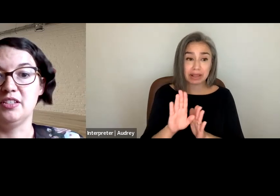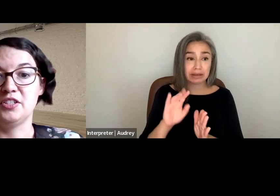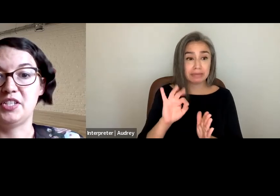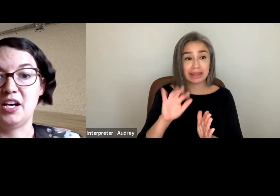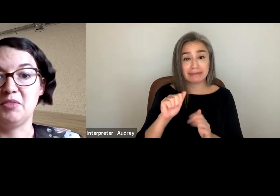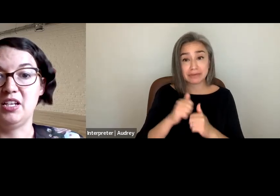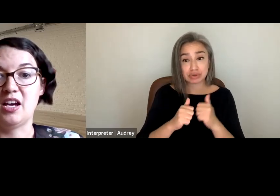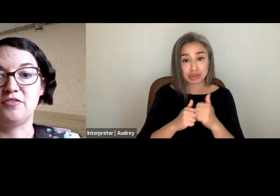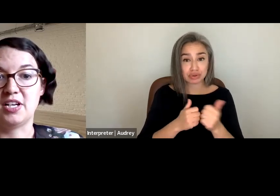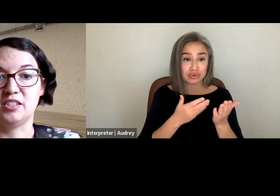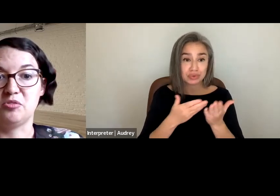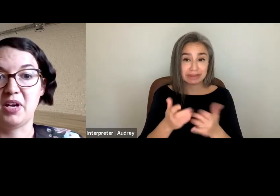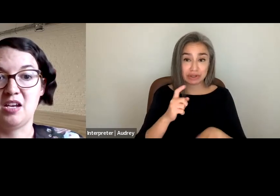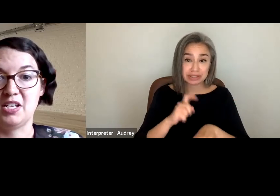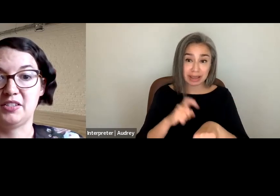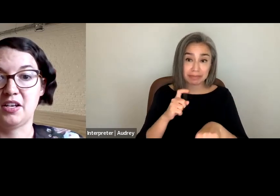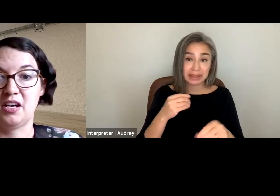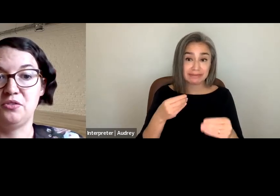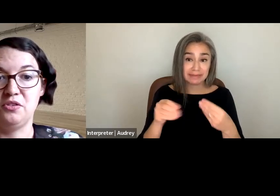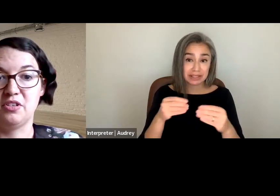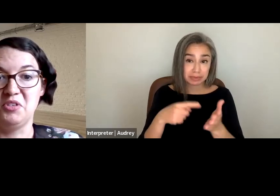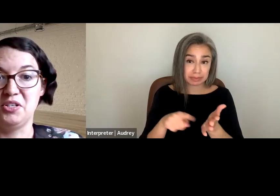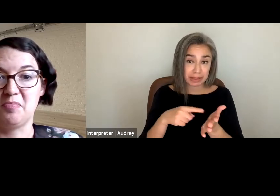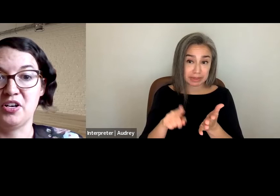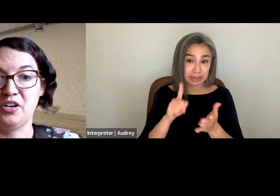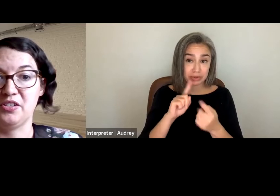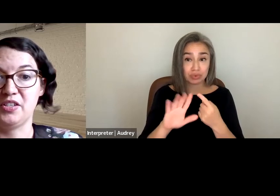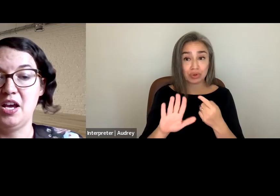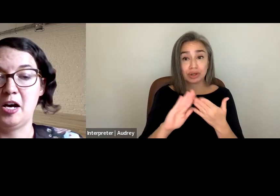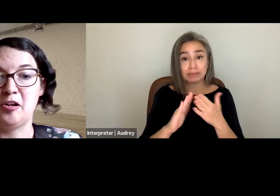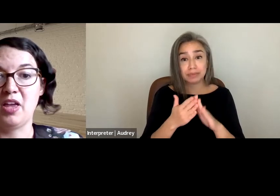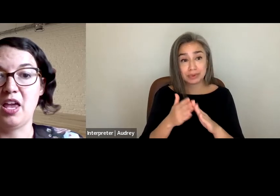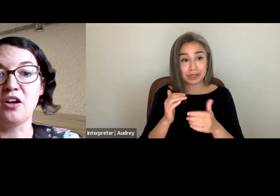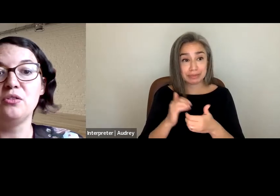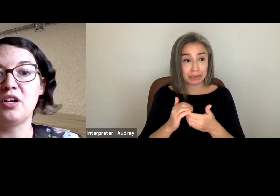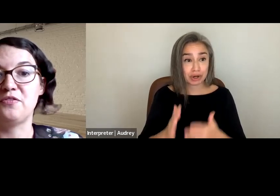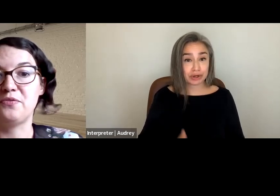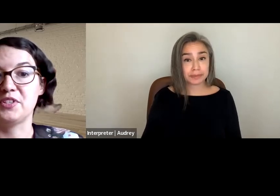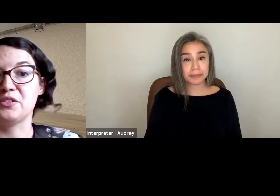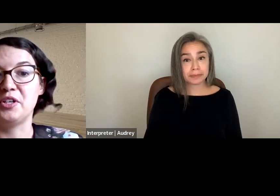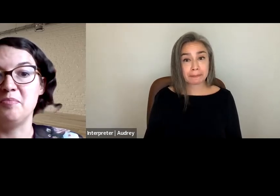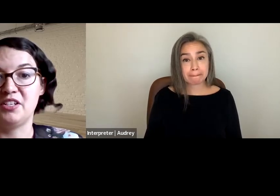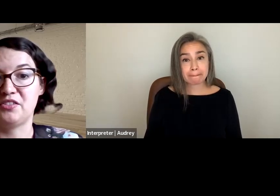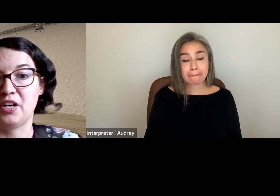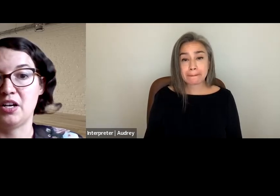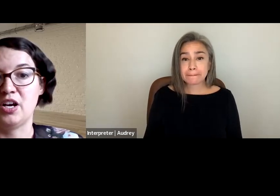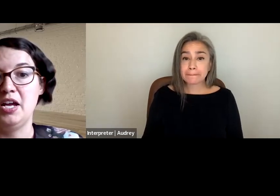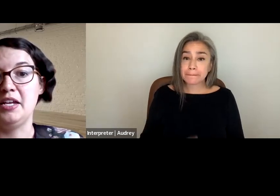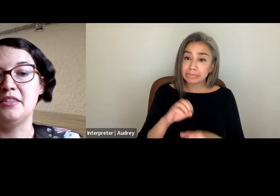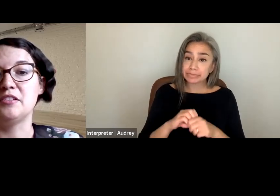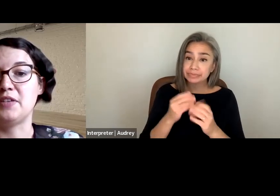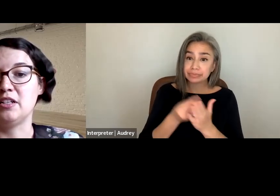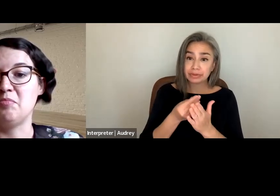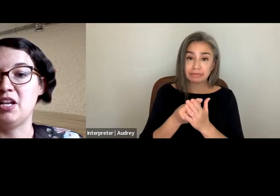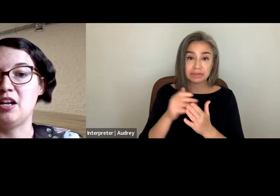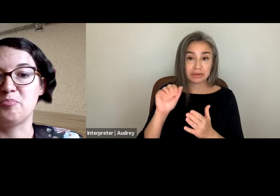to deliver timely and flexible payments to your community partners. Include a fiscal administrator in